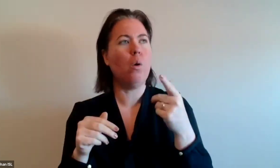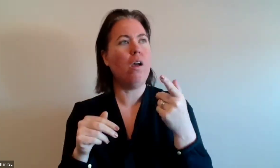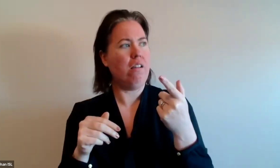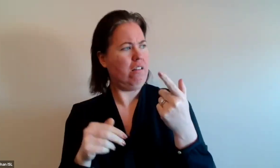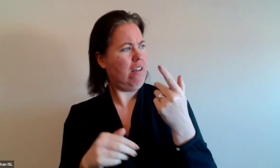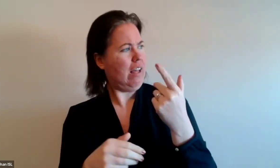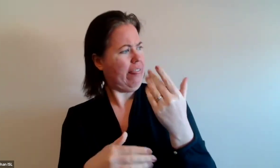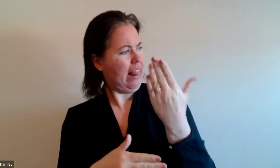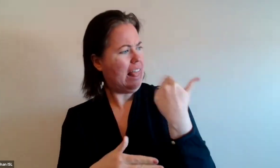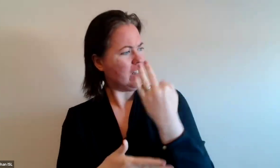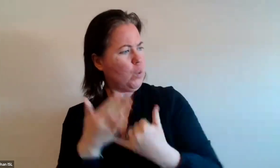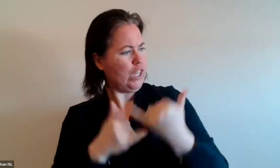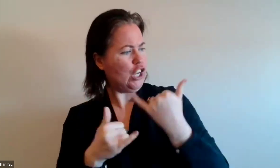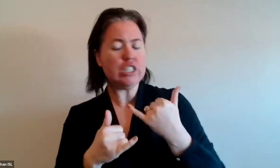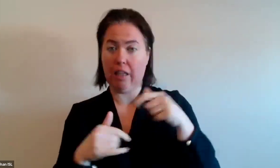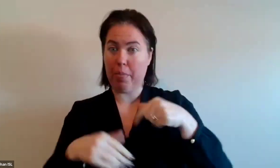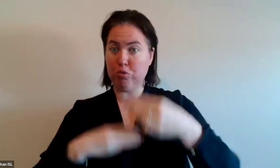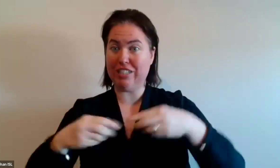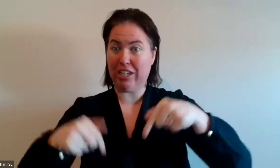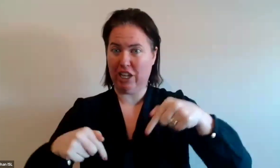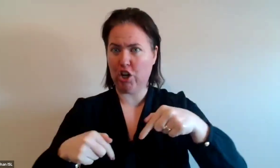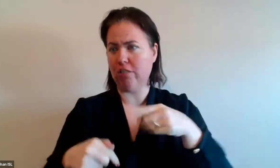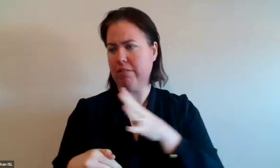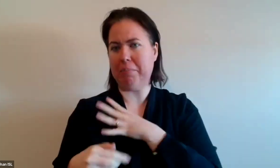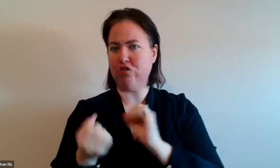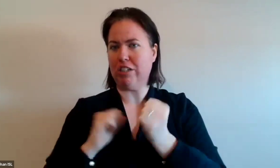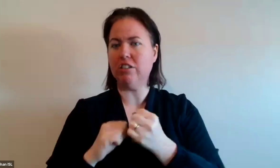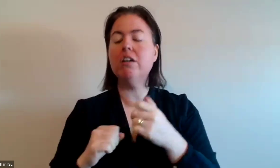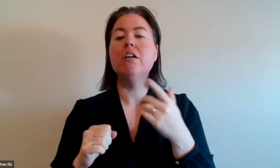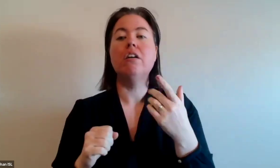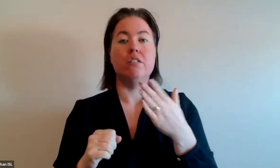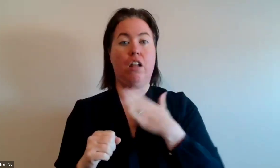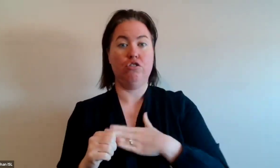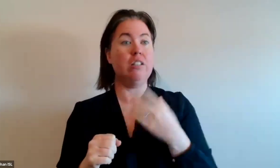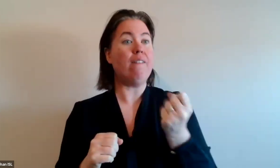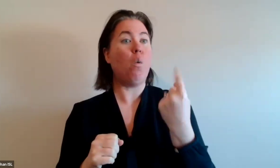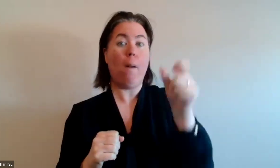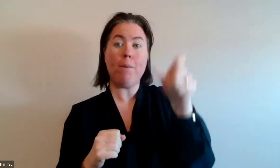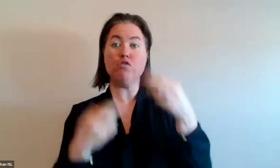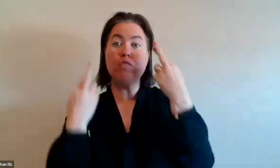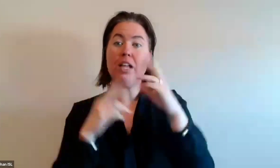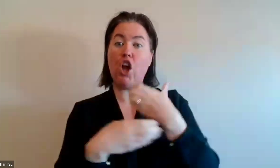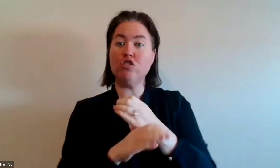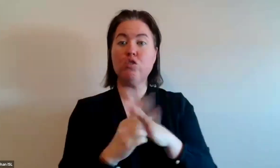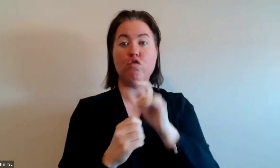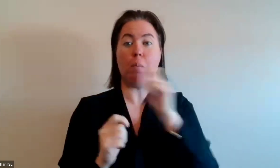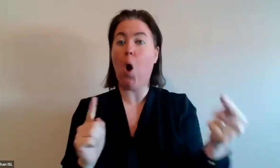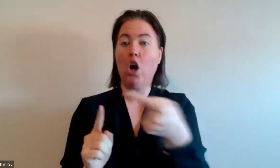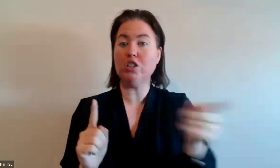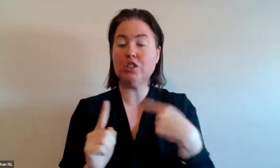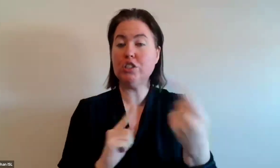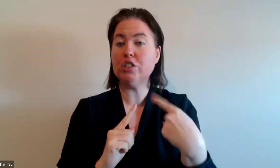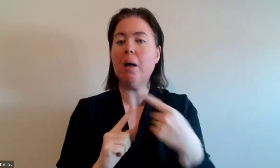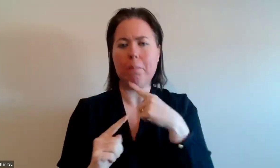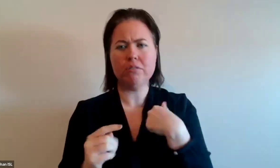has changed its procedure here by not only adopting one country rapporteur, but most often they